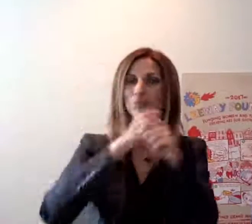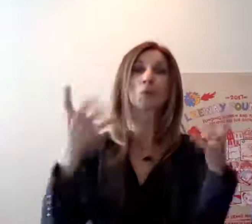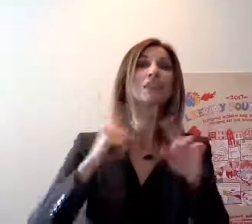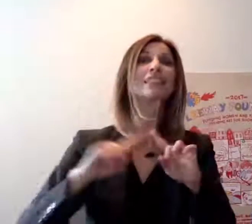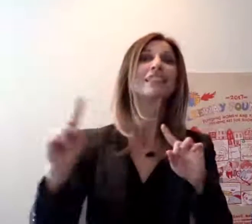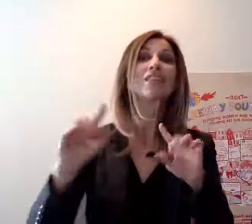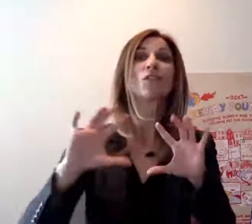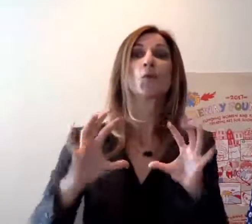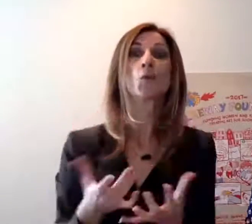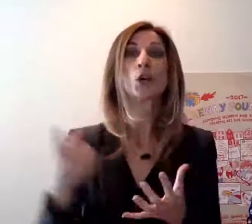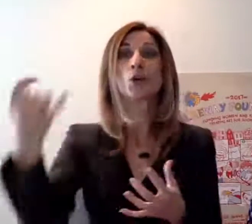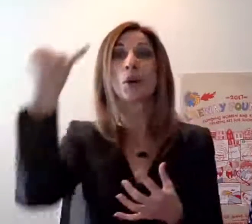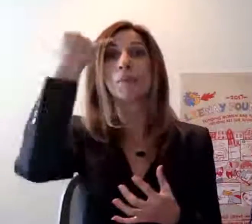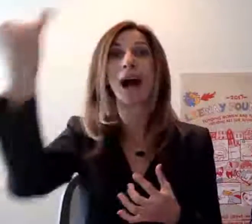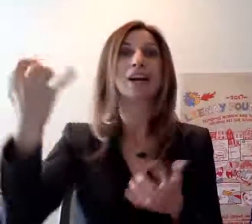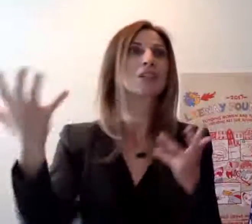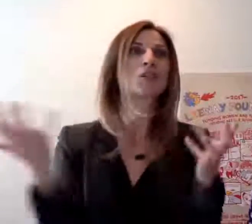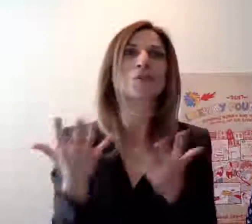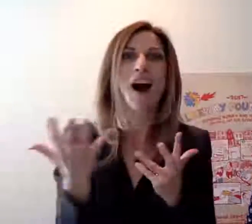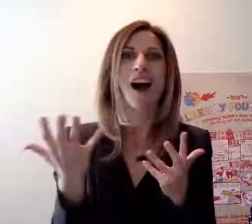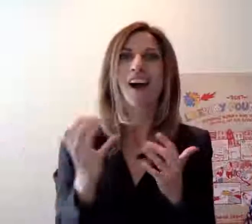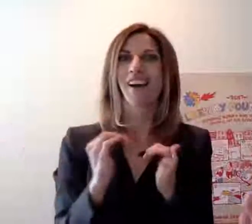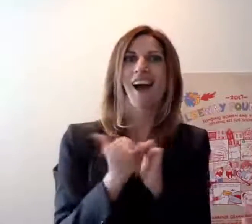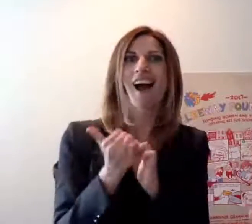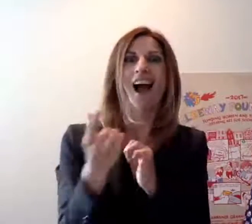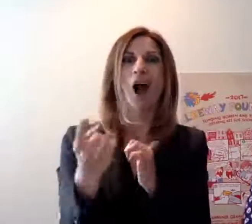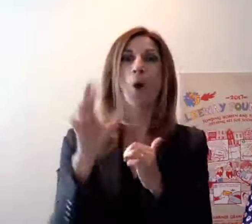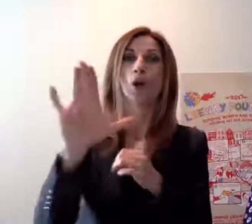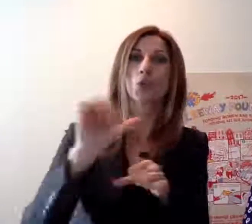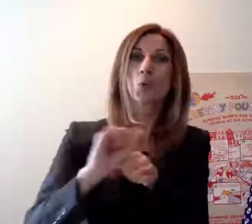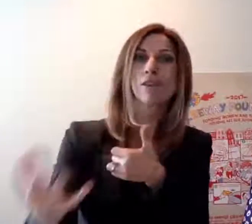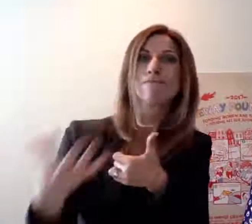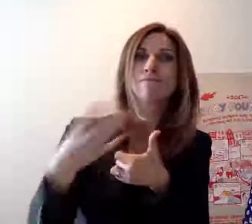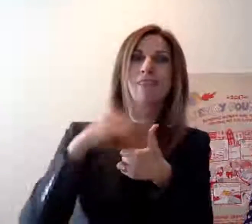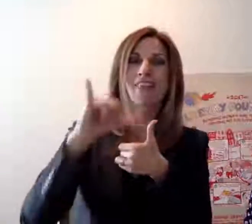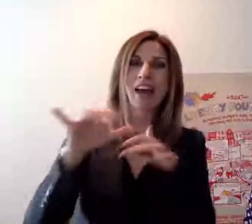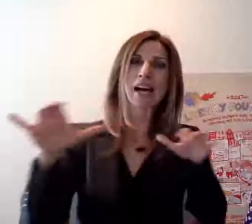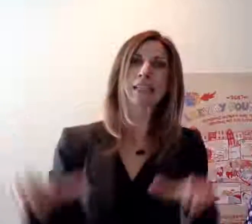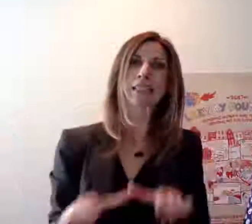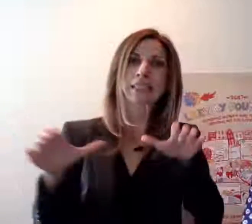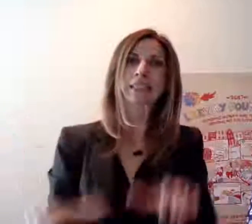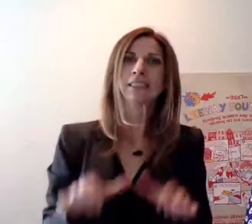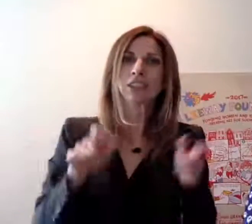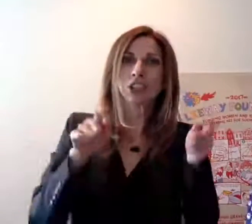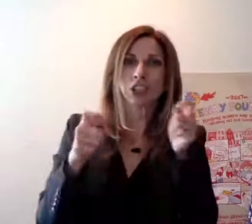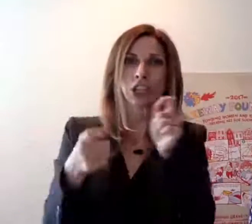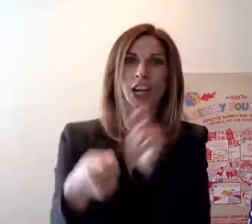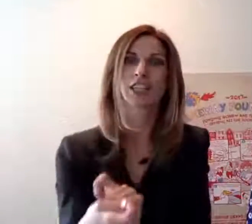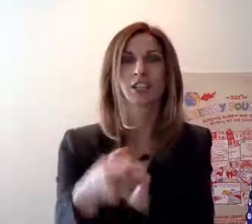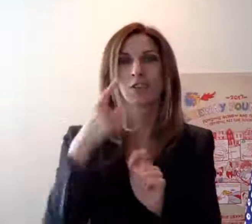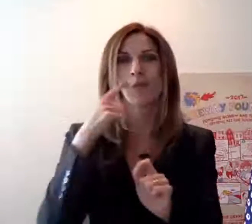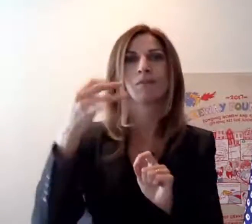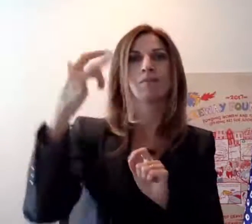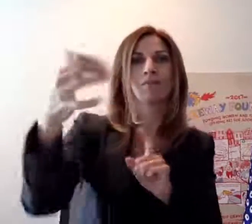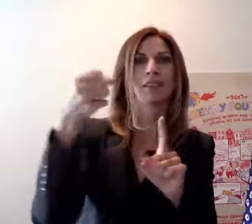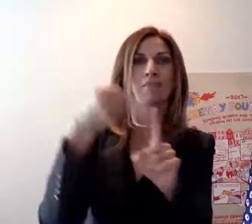you are imagining? And how is your work a piece of that movement that's going to create that